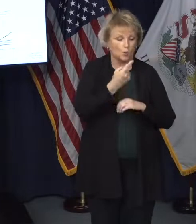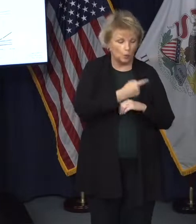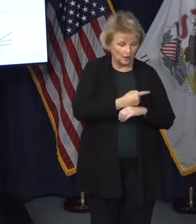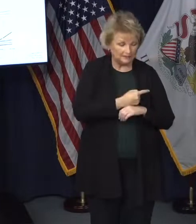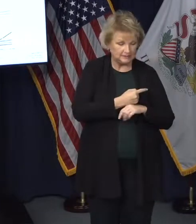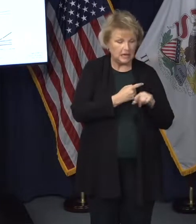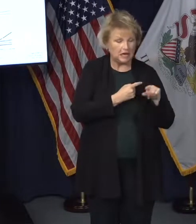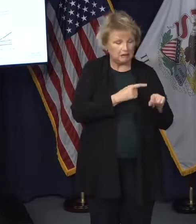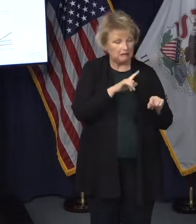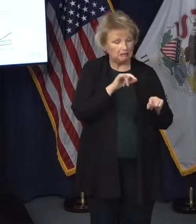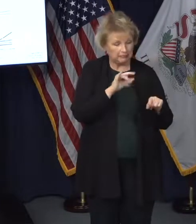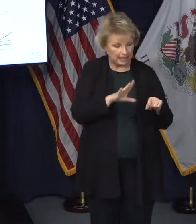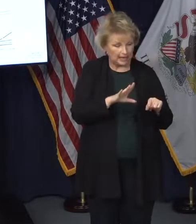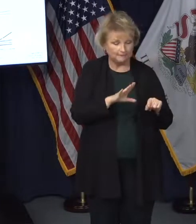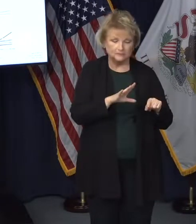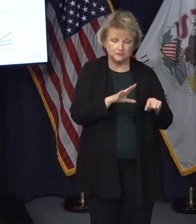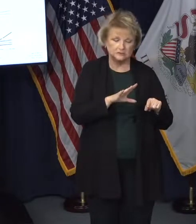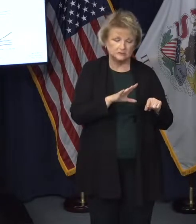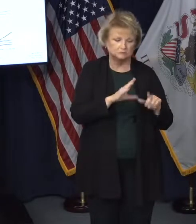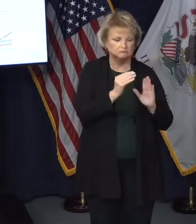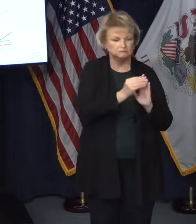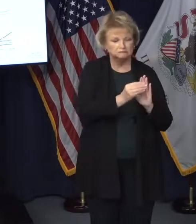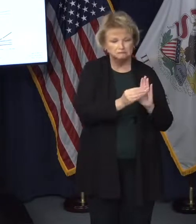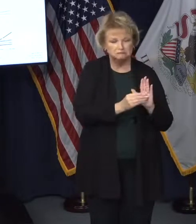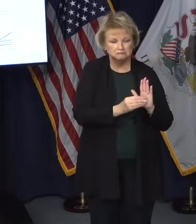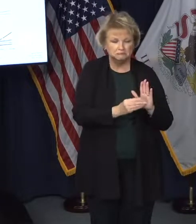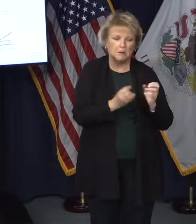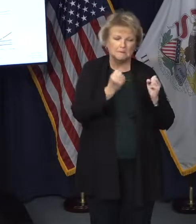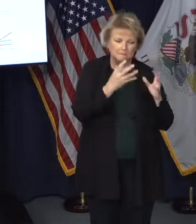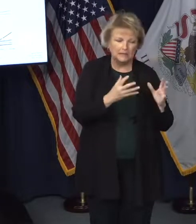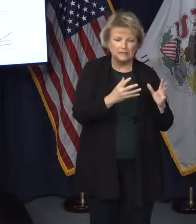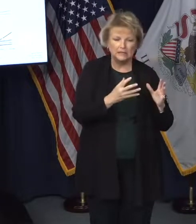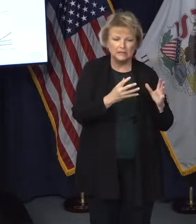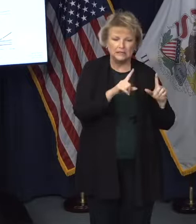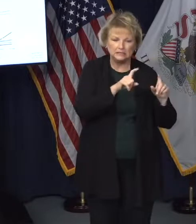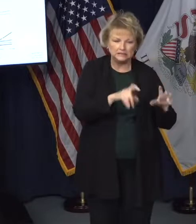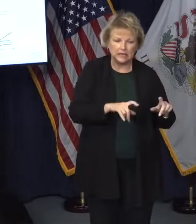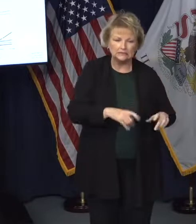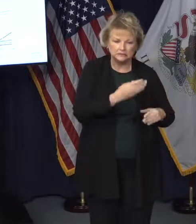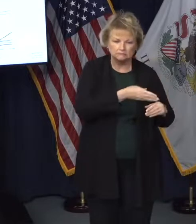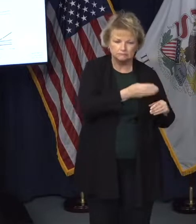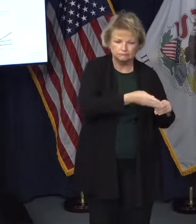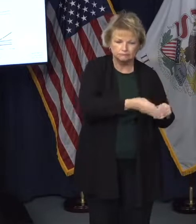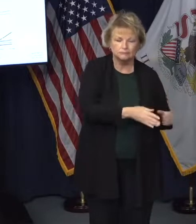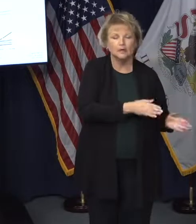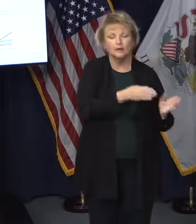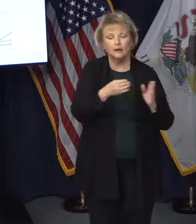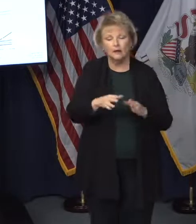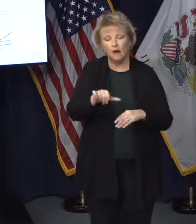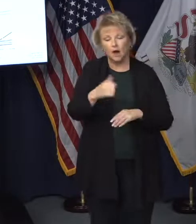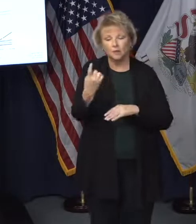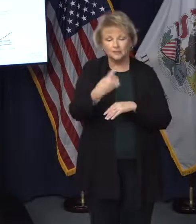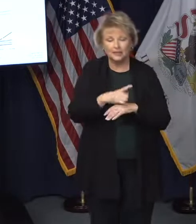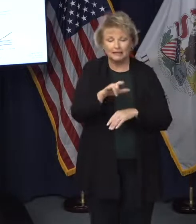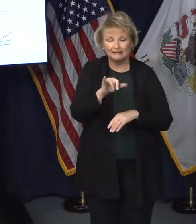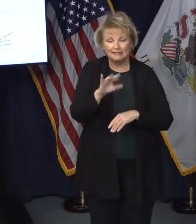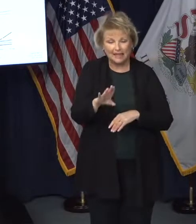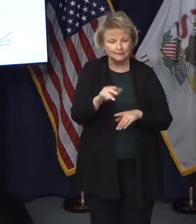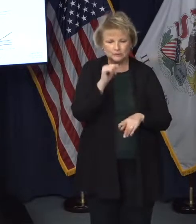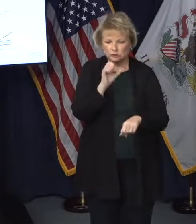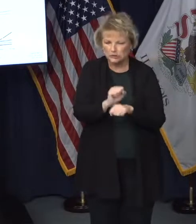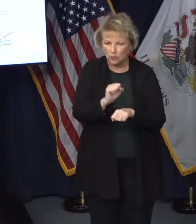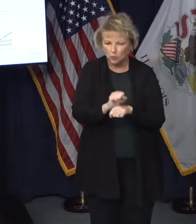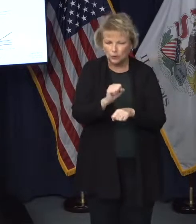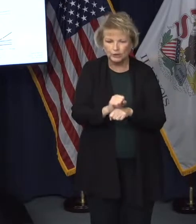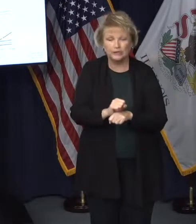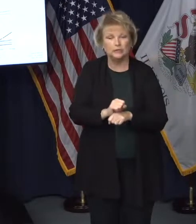when the labs are reporting a lot of reports and a day when some labs are offline.